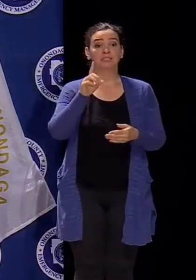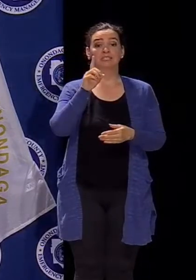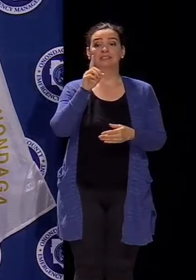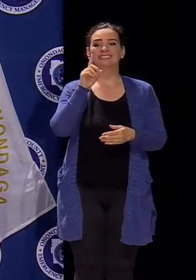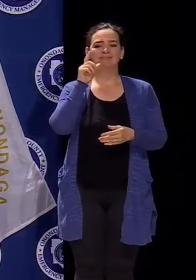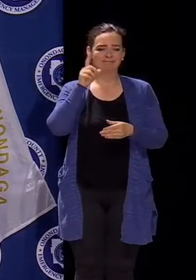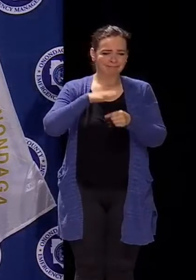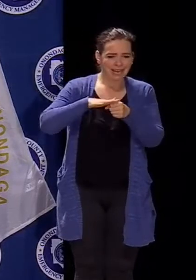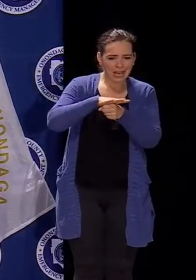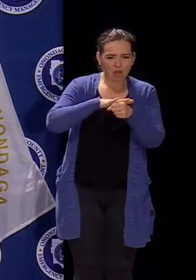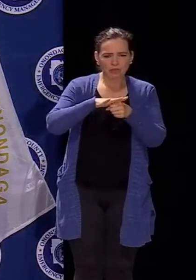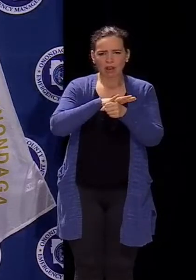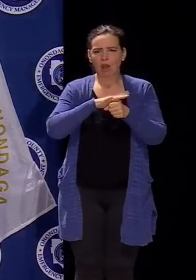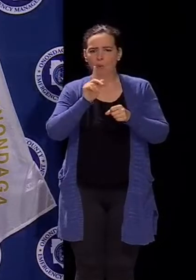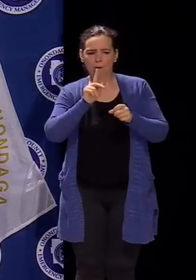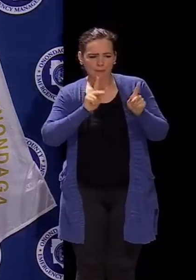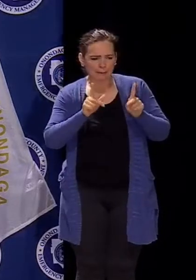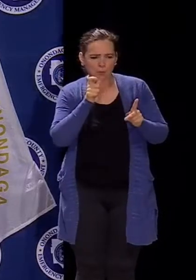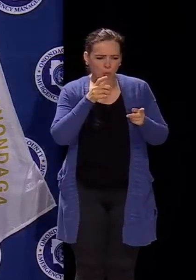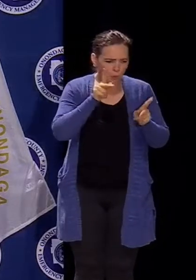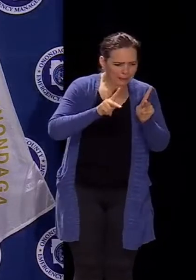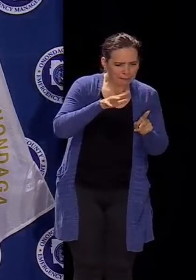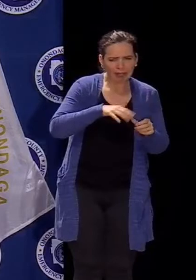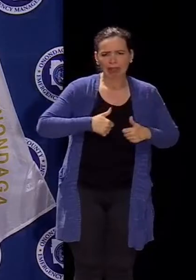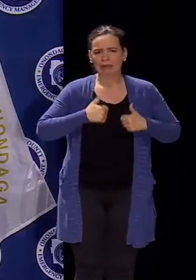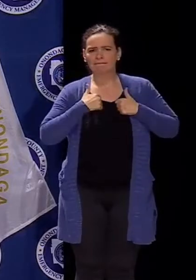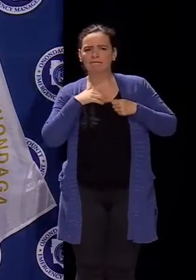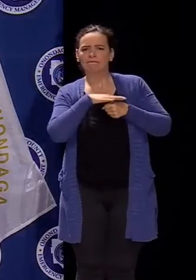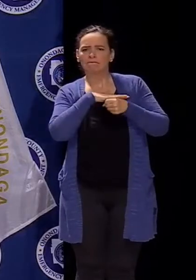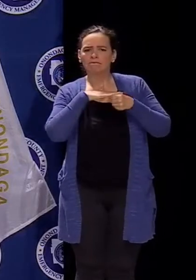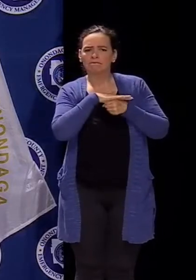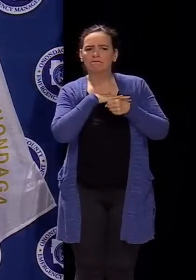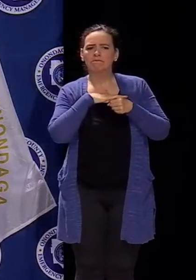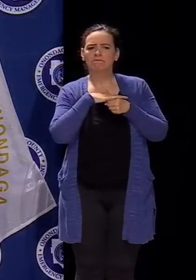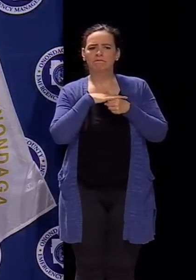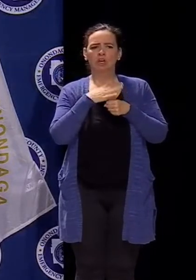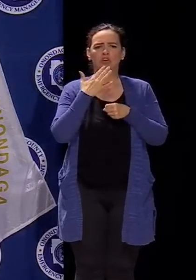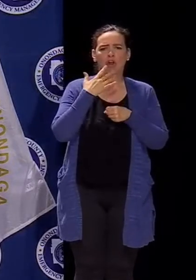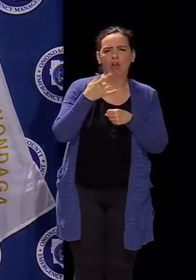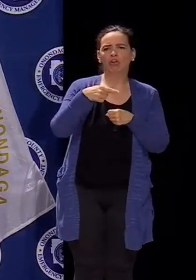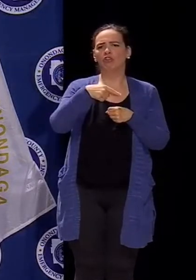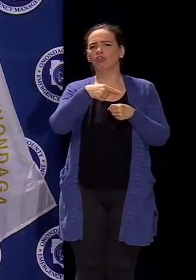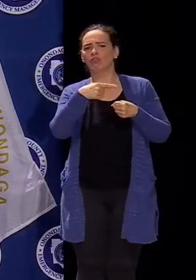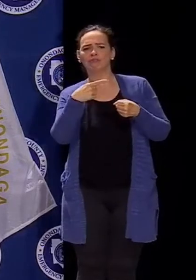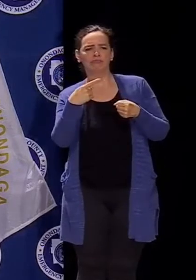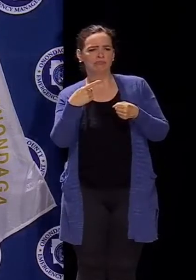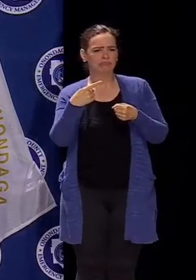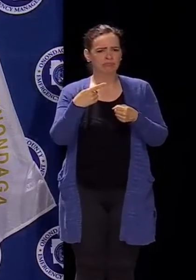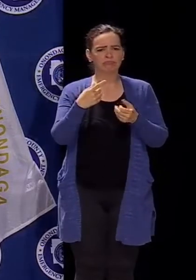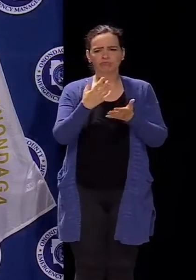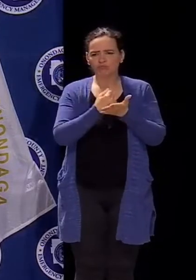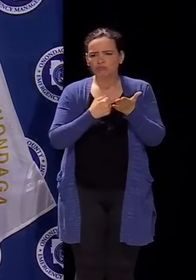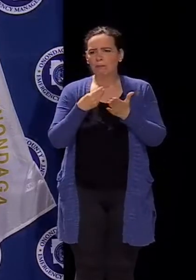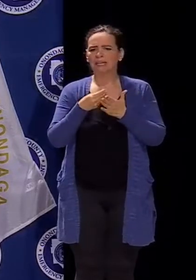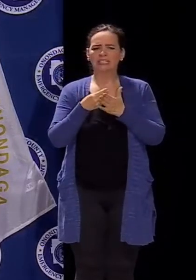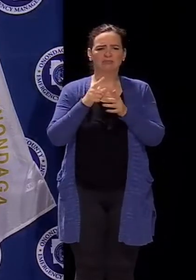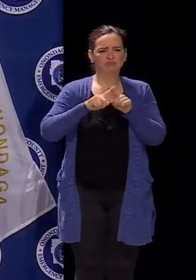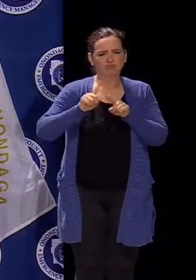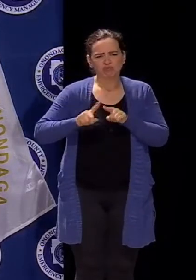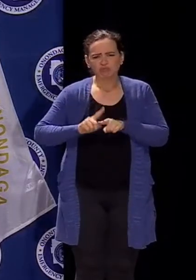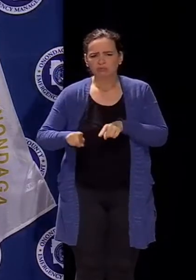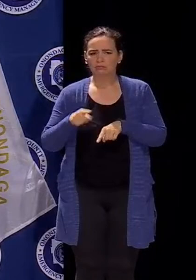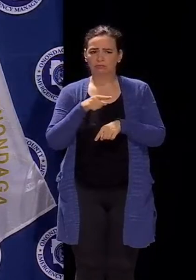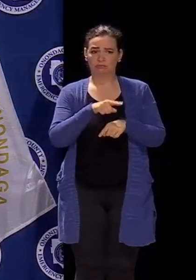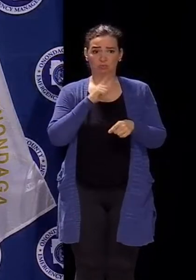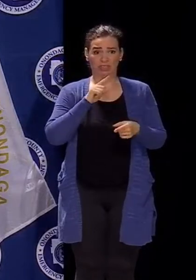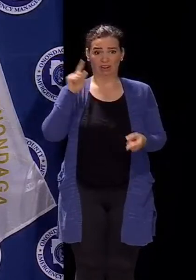every demographic, including senior-related facilities. We had obviously more today, or the last 24-hour reporting period that we work